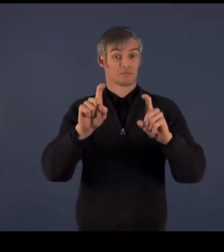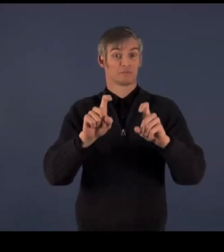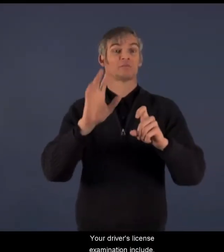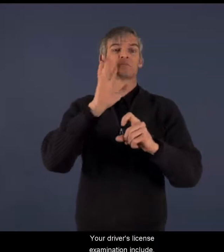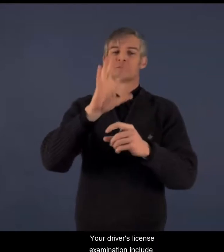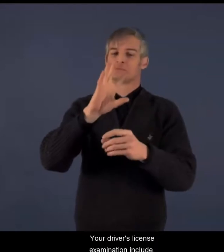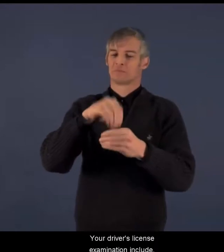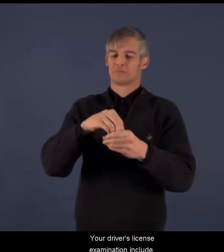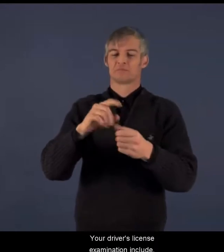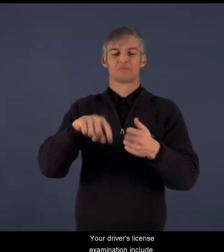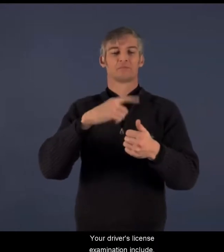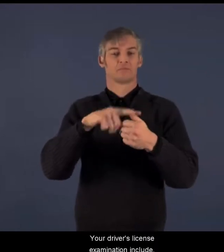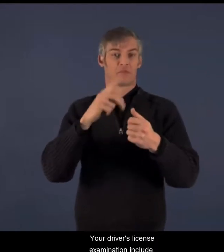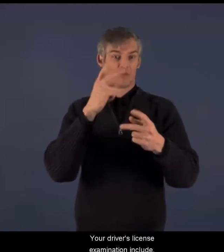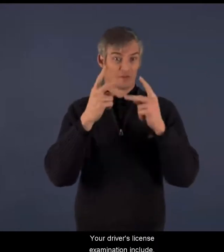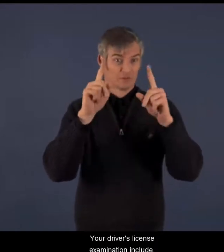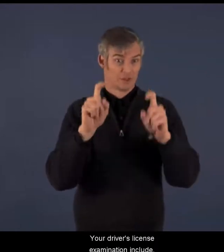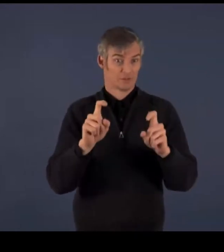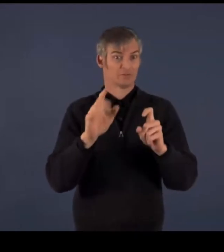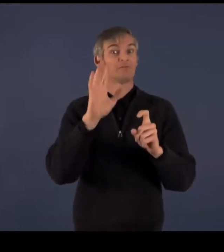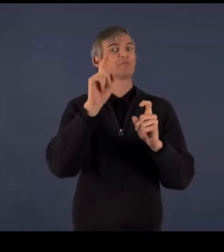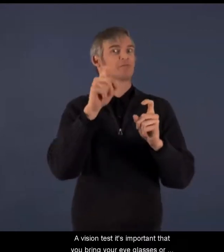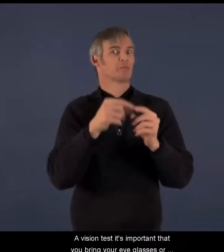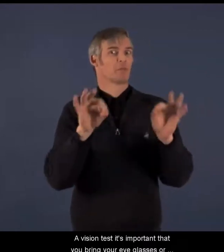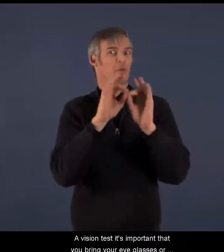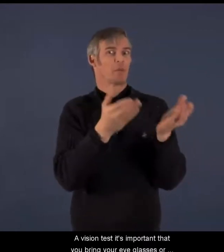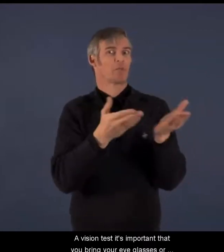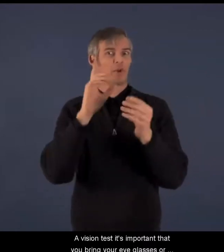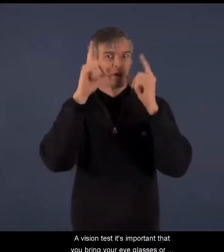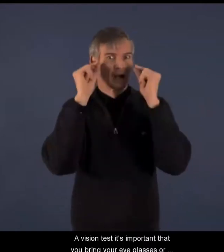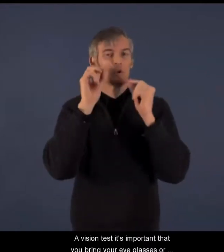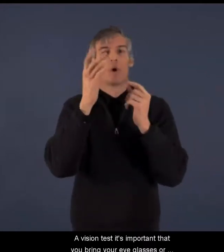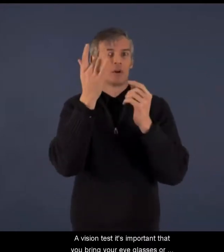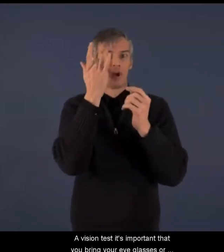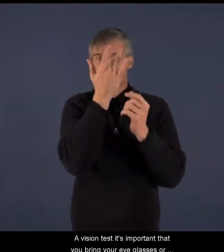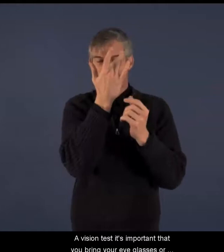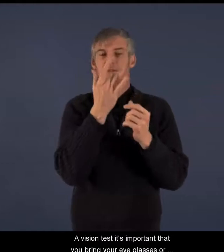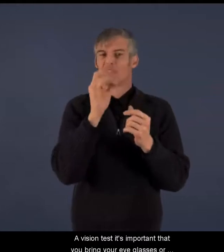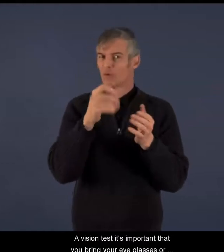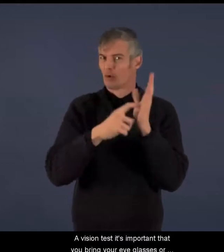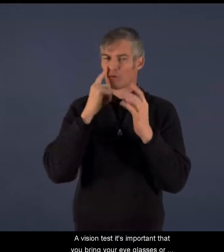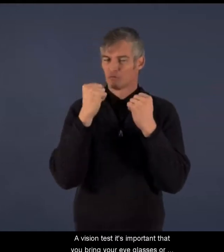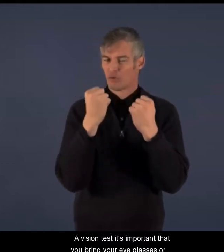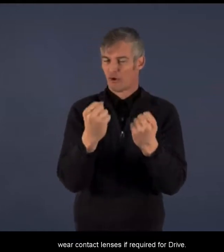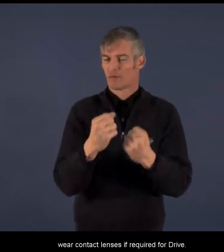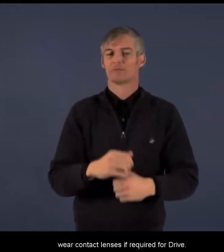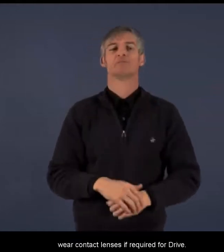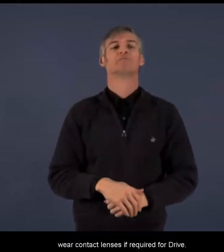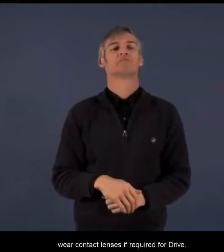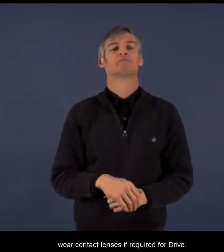Your driver's license examination include a vision test. It's important that you bring your eyeglasses or wear contact lenses